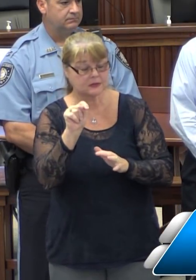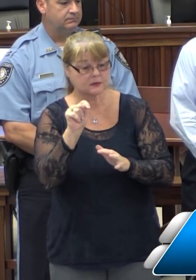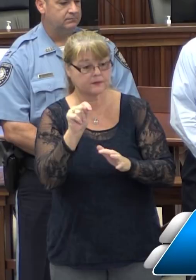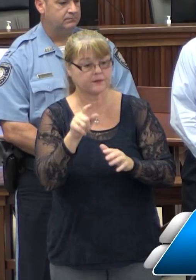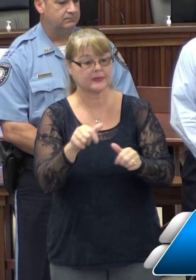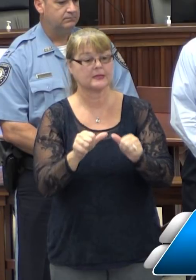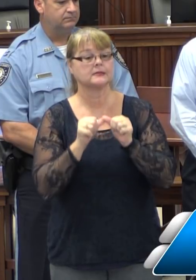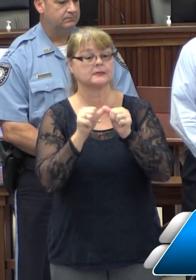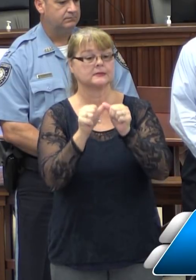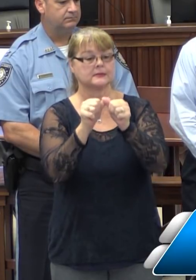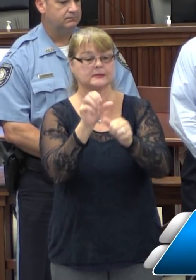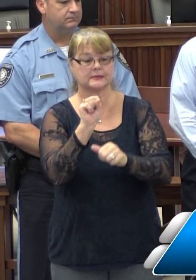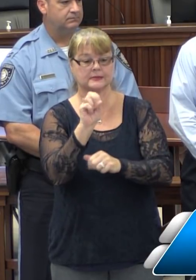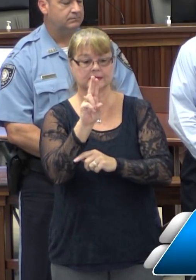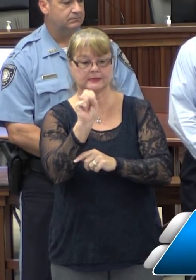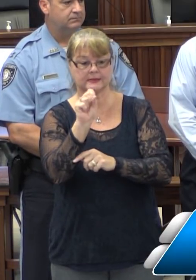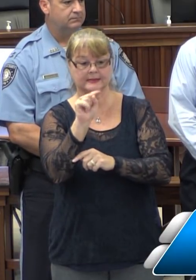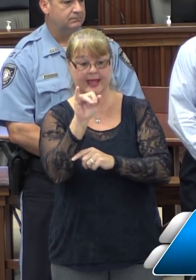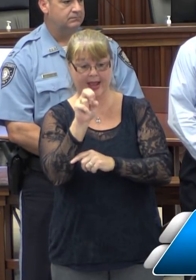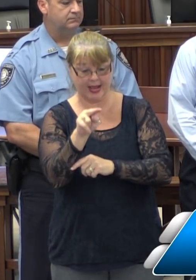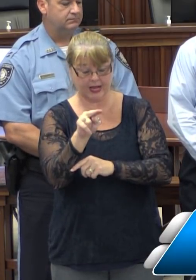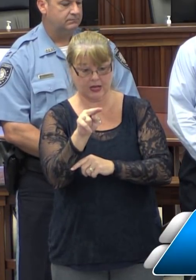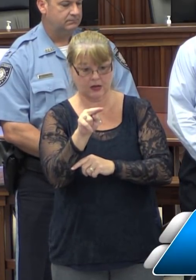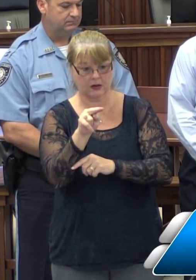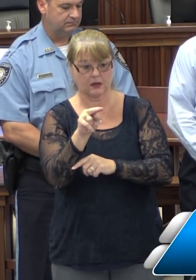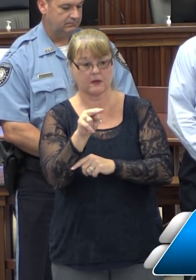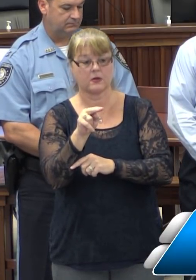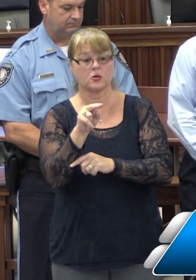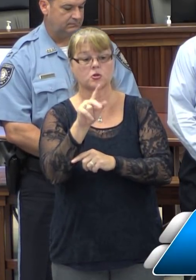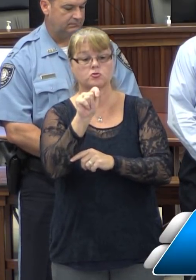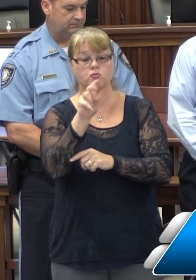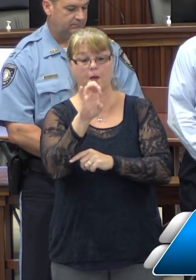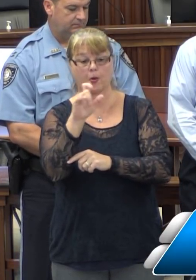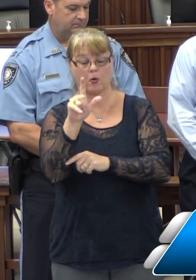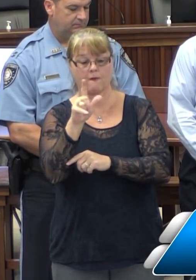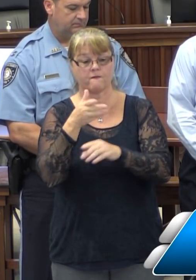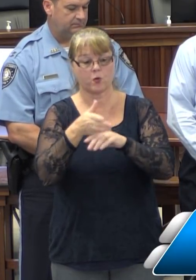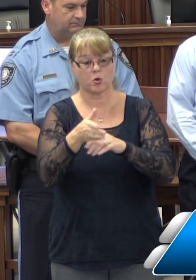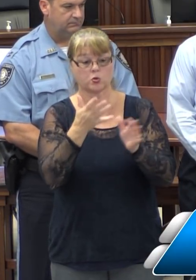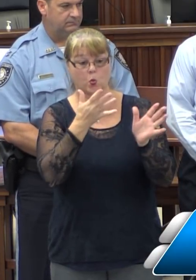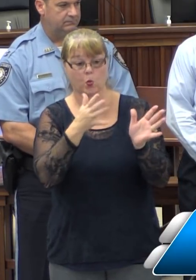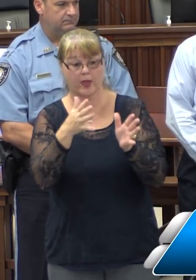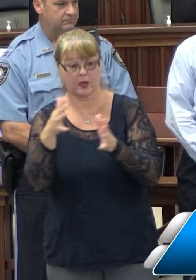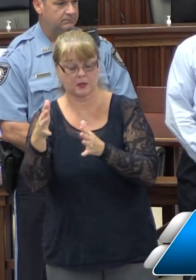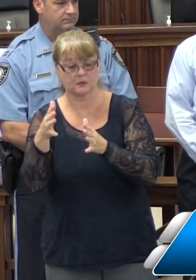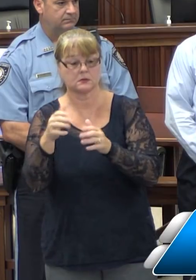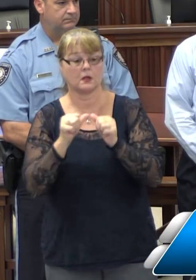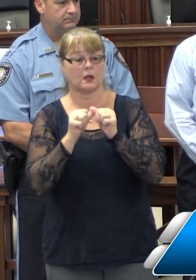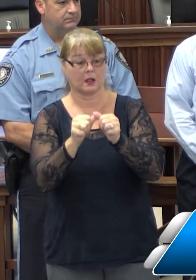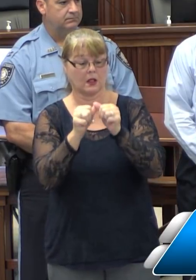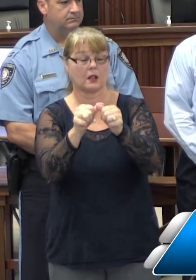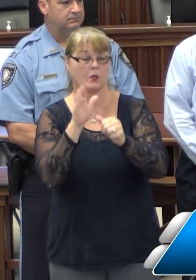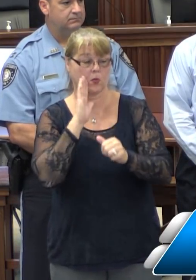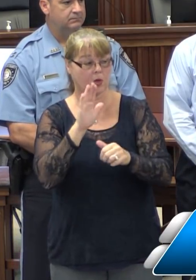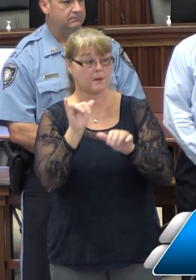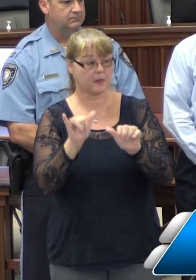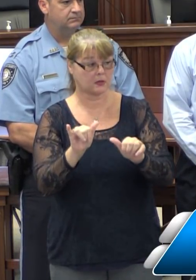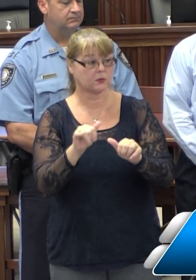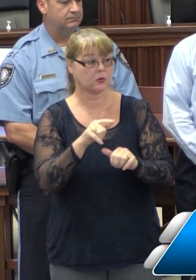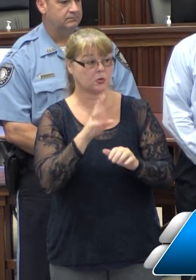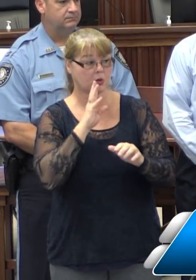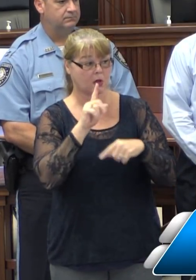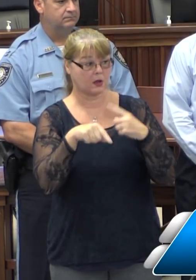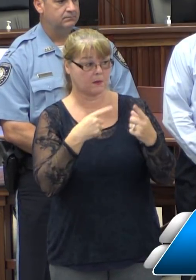Sustained tropical storm force winds with occasional gusts up to strong tropical storm force winds are possible. And are we talking about that